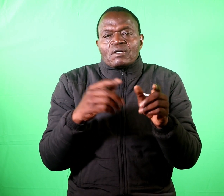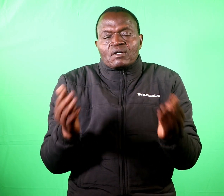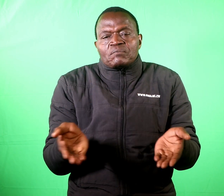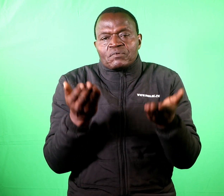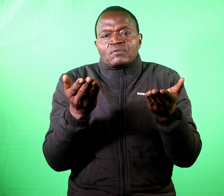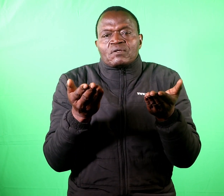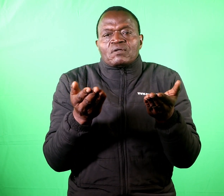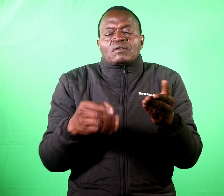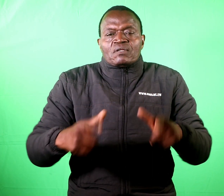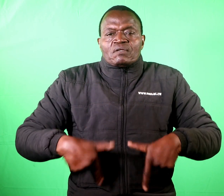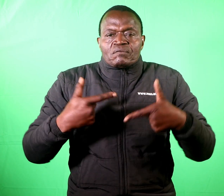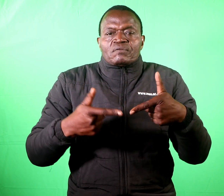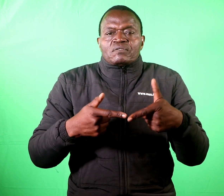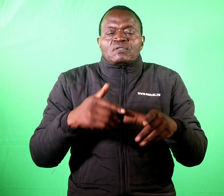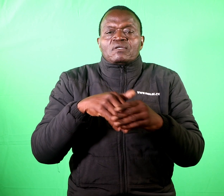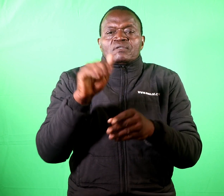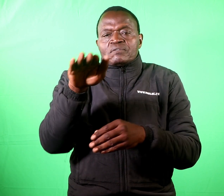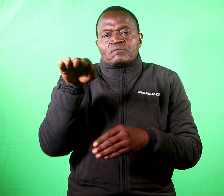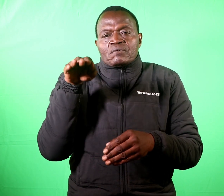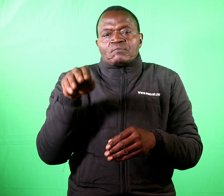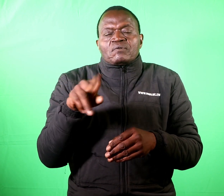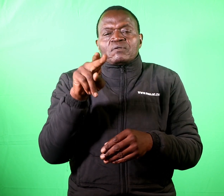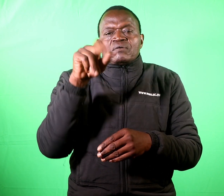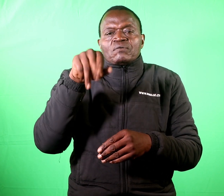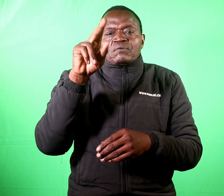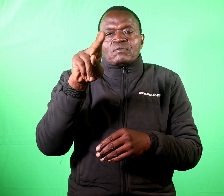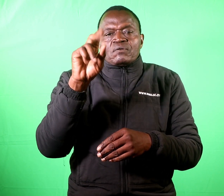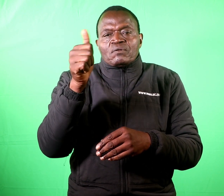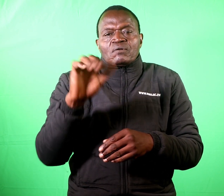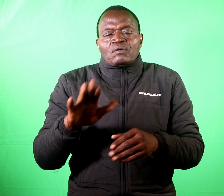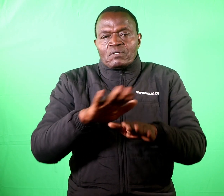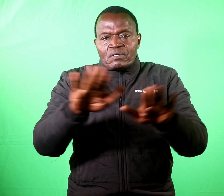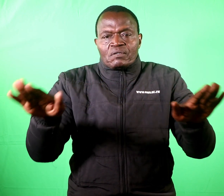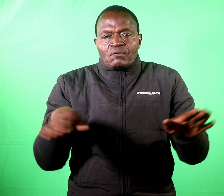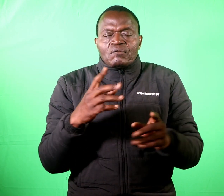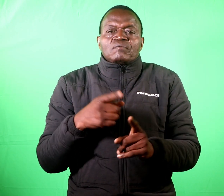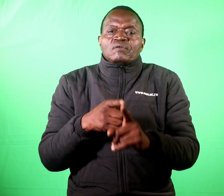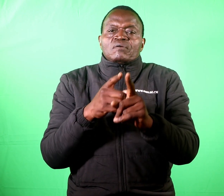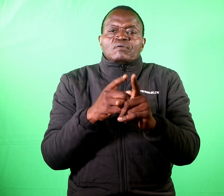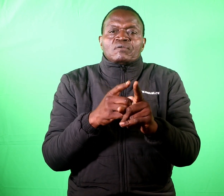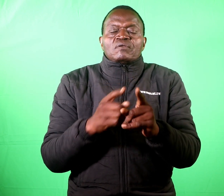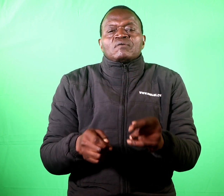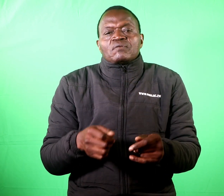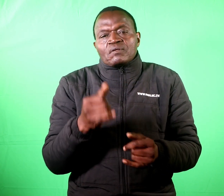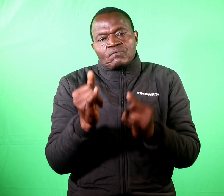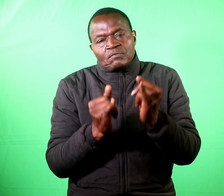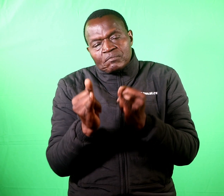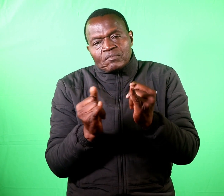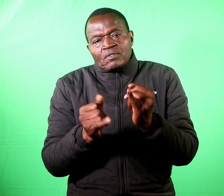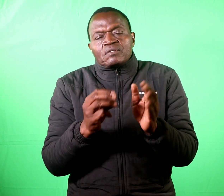livelihoods in Zimbabwe's rural areas for the purposes of informing policy formulation